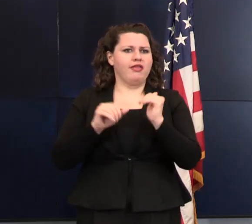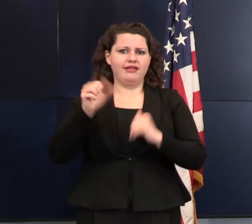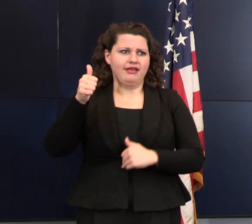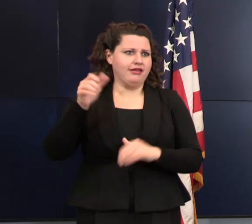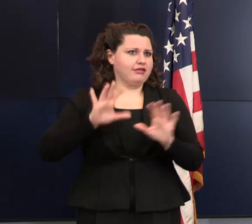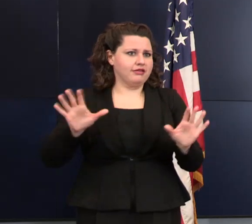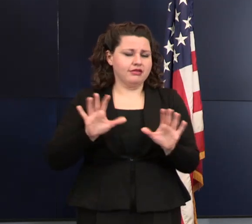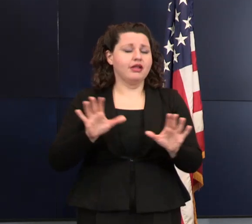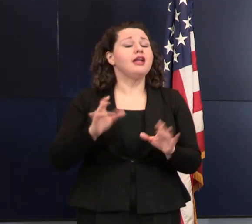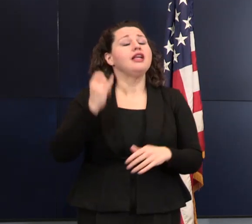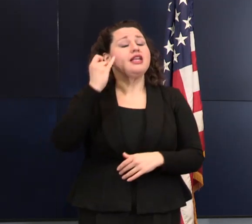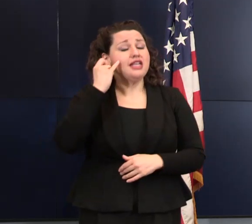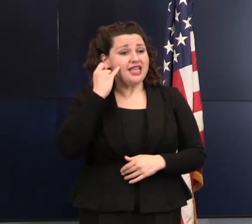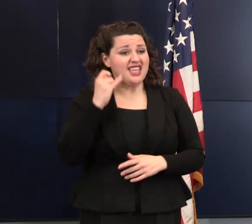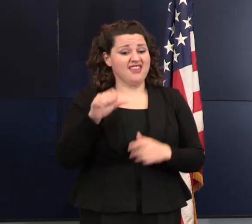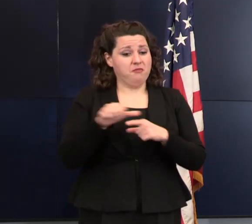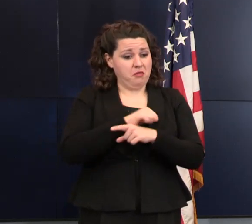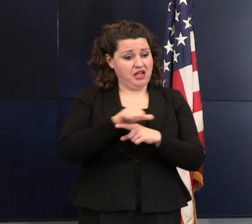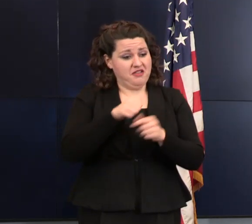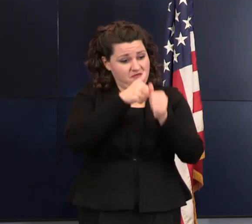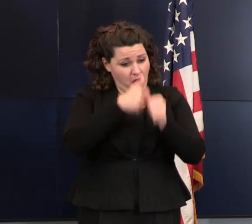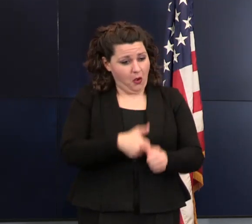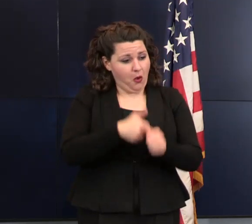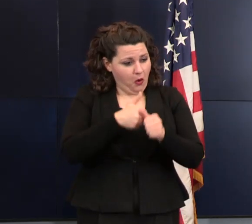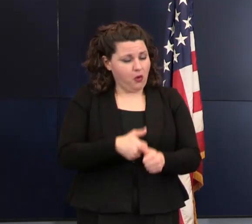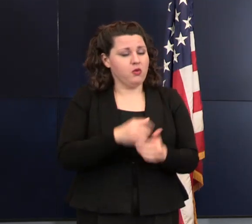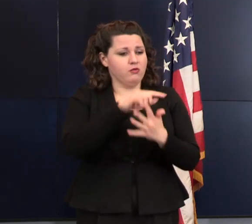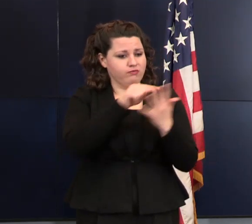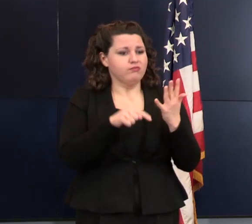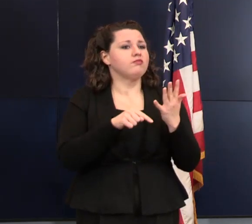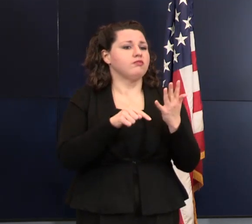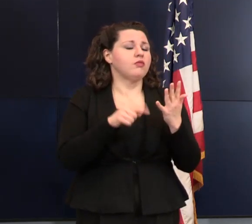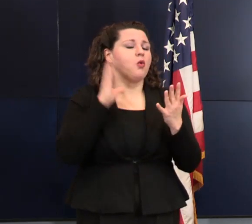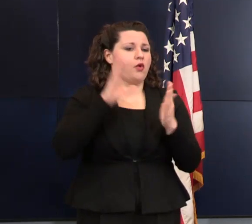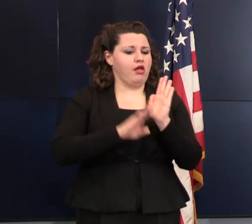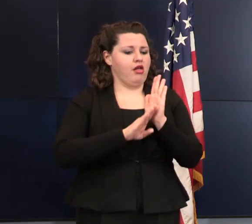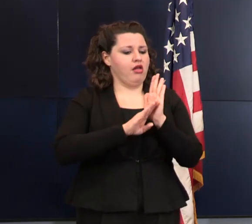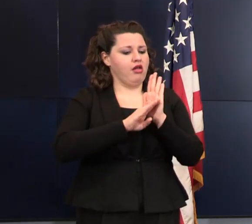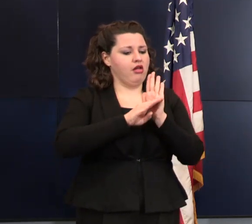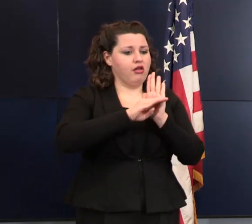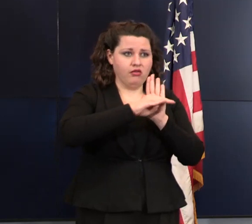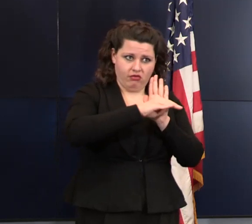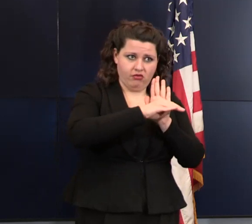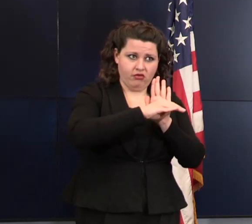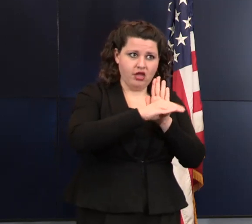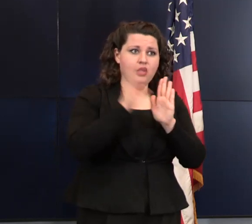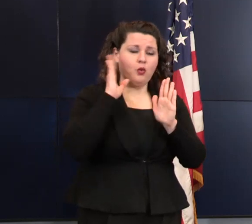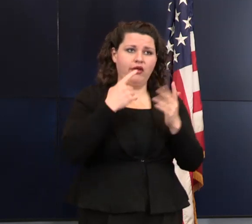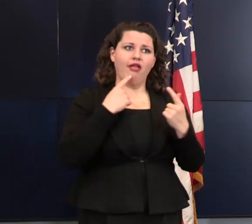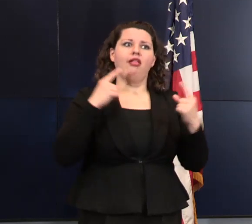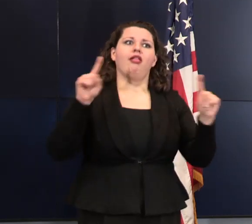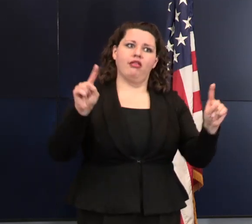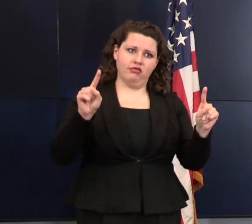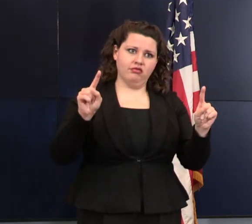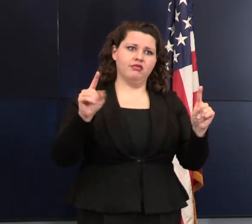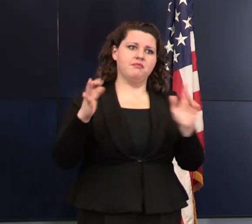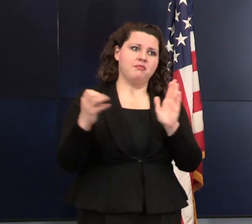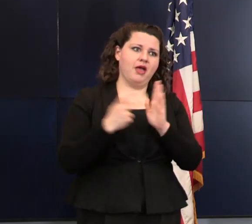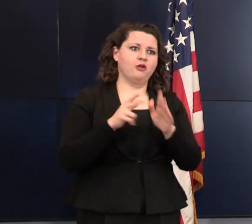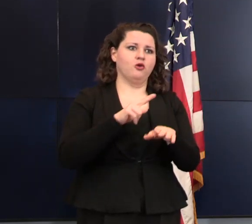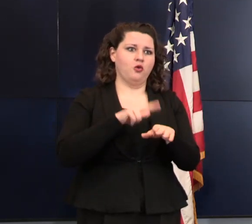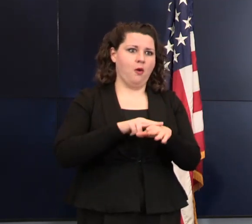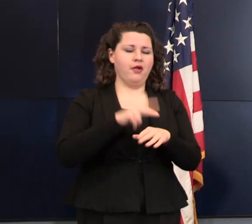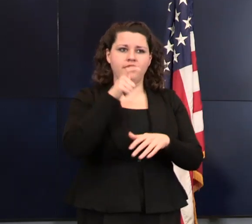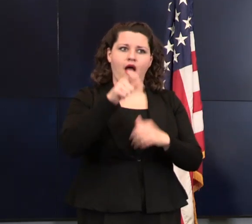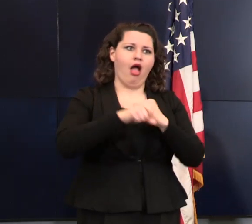And if we practice the metrics that we put in place, we will flatten the curve and we will get through this and we will get things back to normal